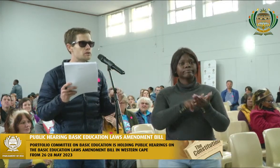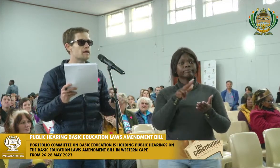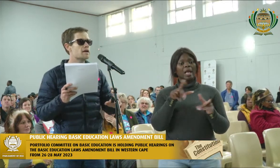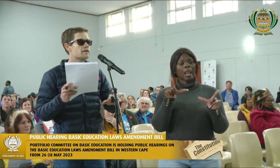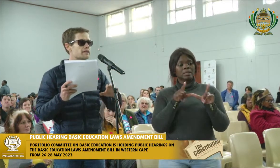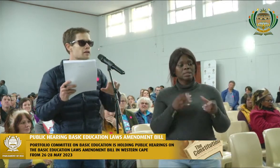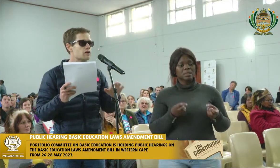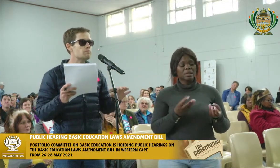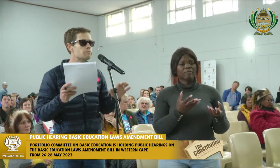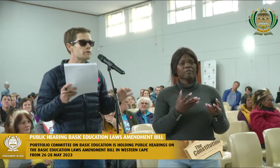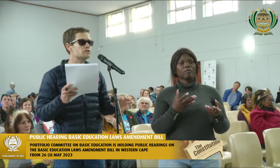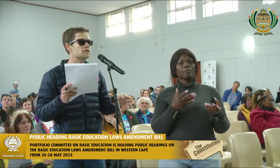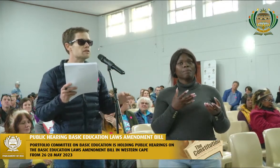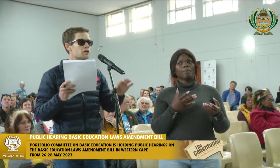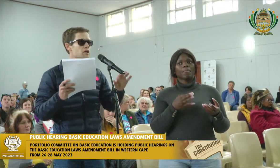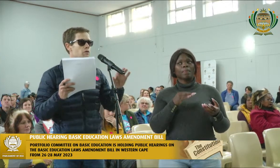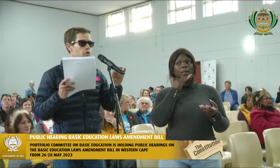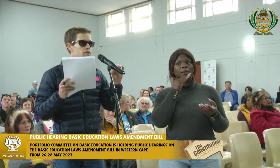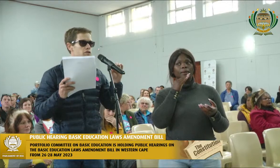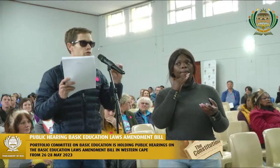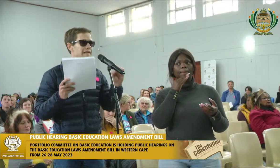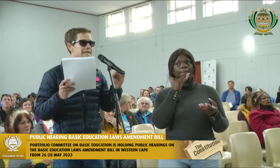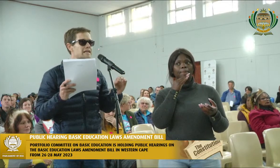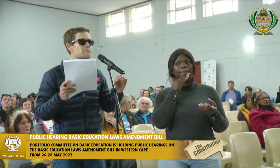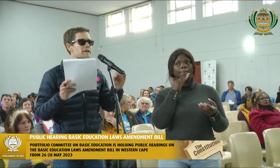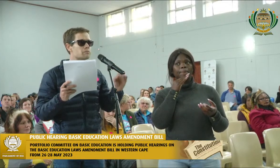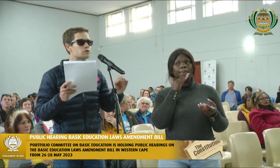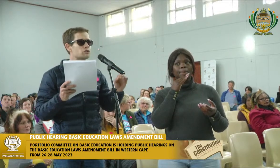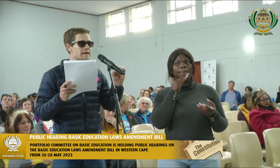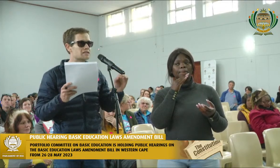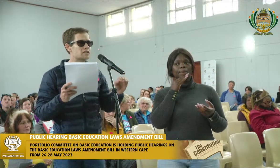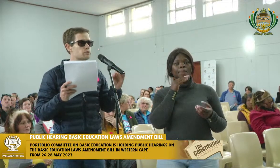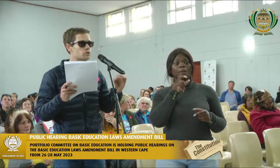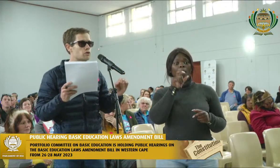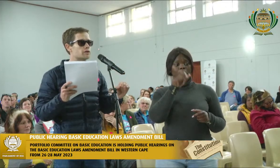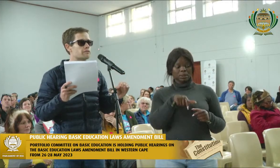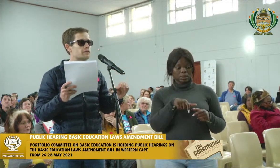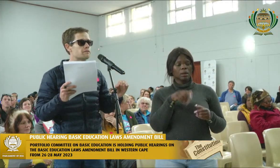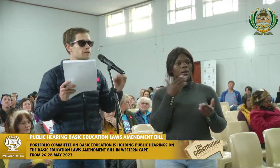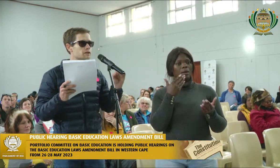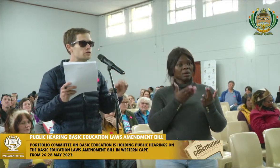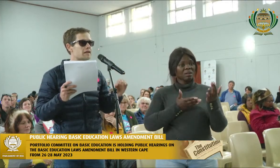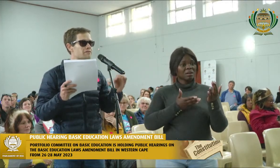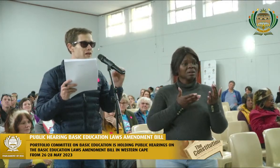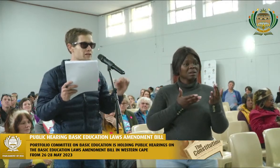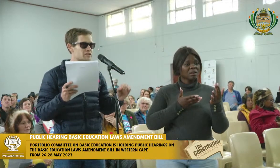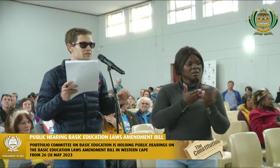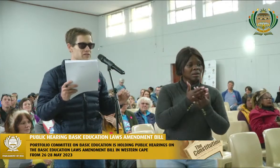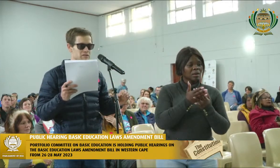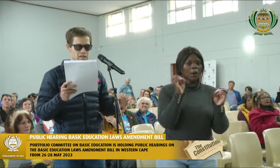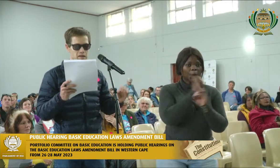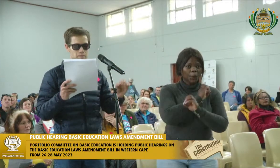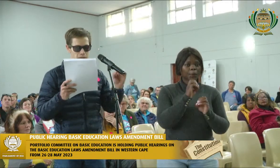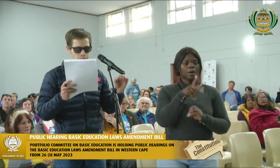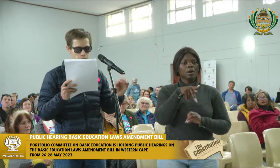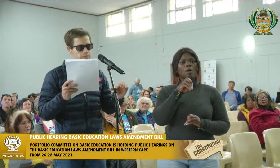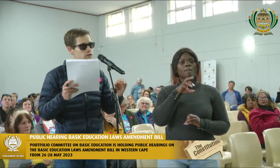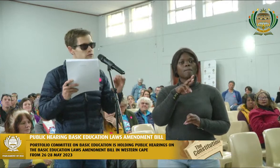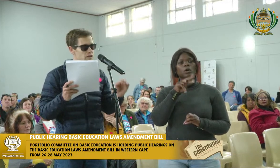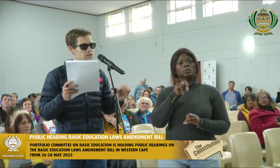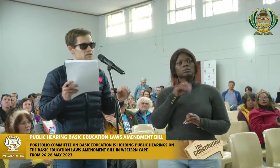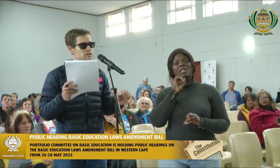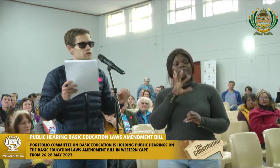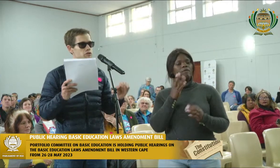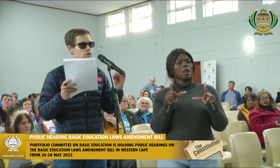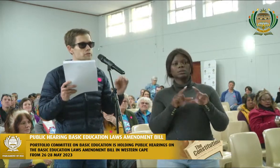into the bill that no person should legally be able to access pornography if they don't have a license. People